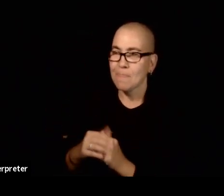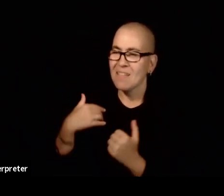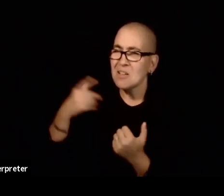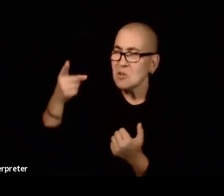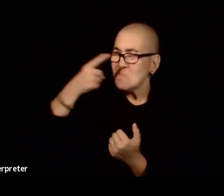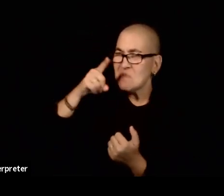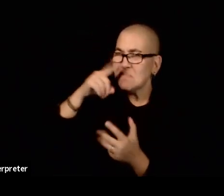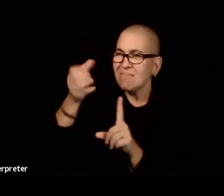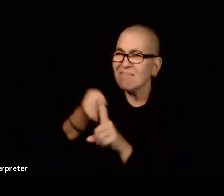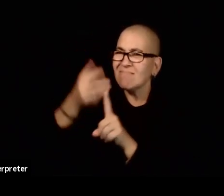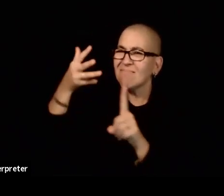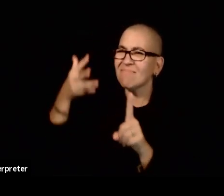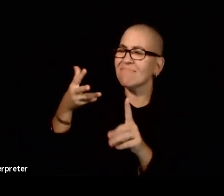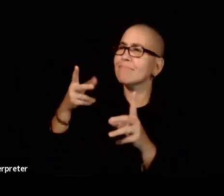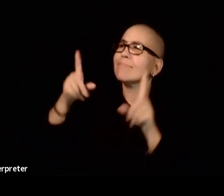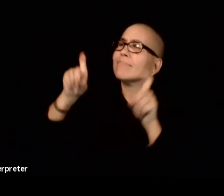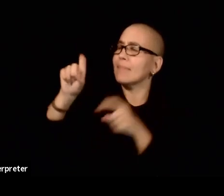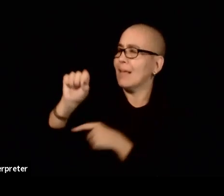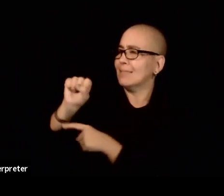mentioned yesterday for teachers